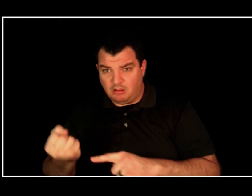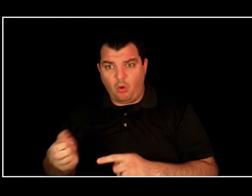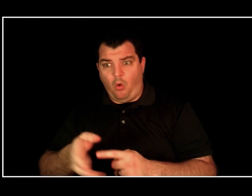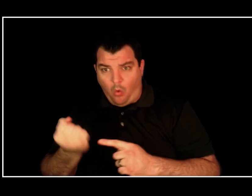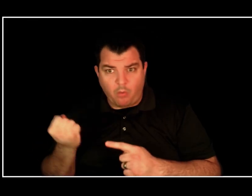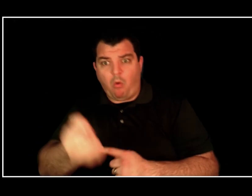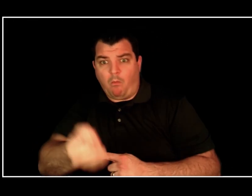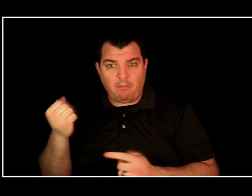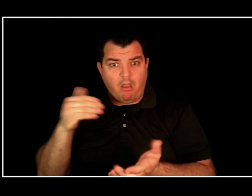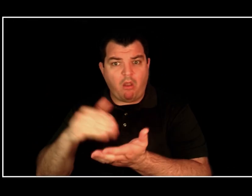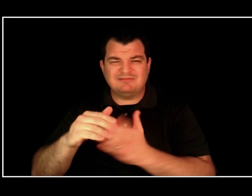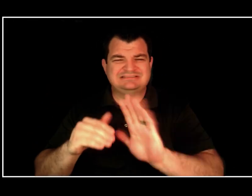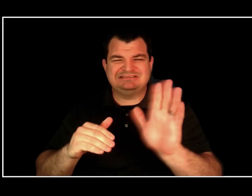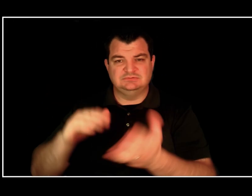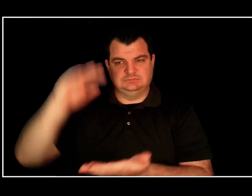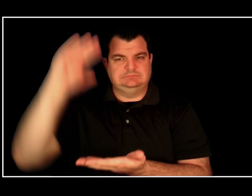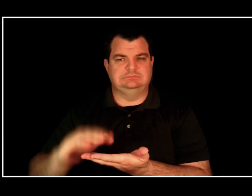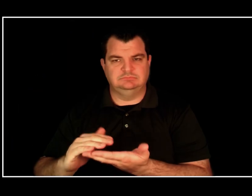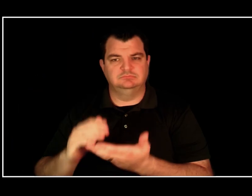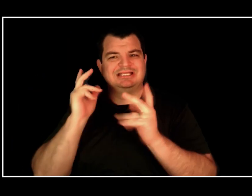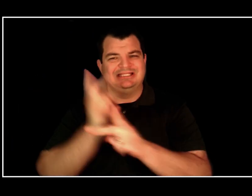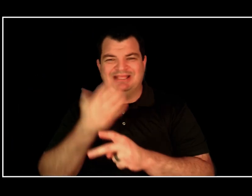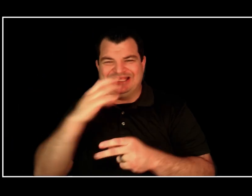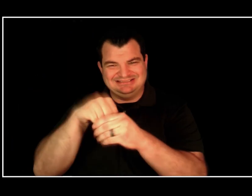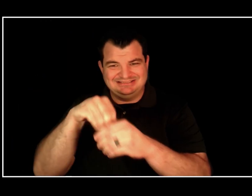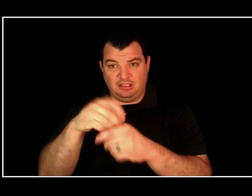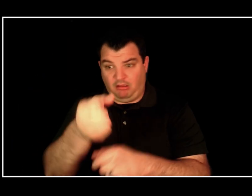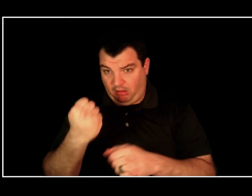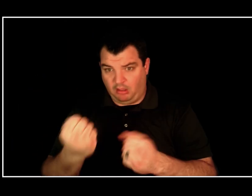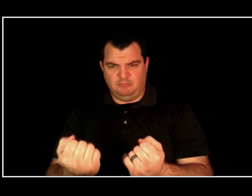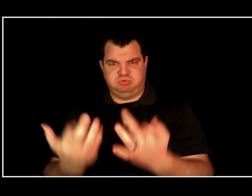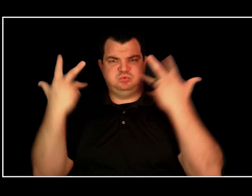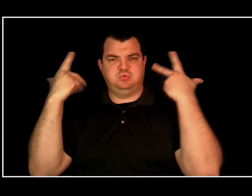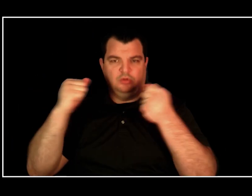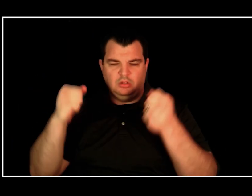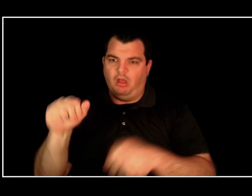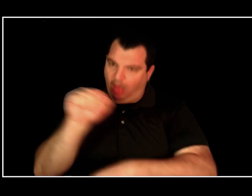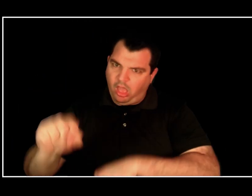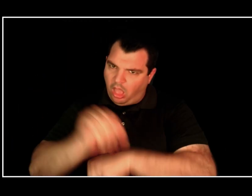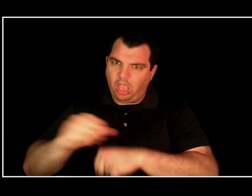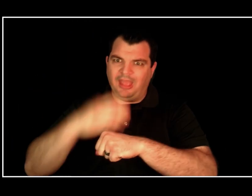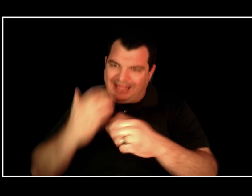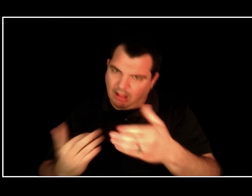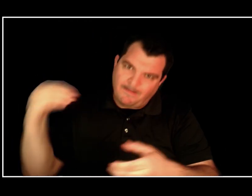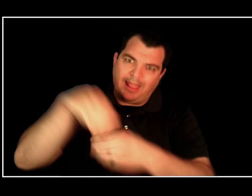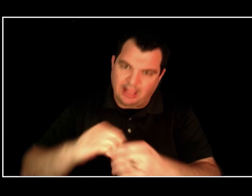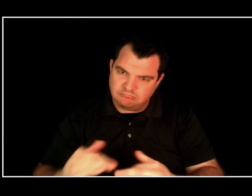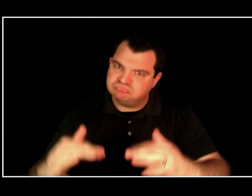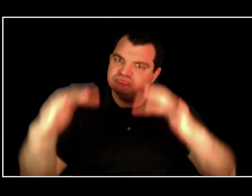often. Each time you open it, heat escapes and the oven must use more energy to heat up again.